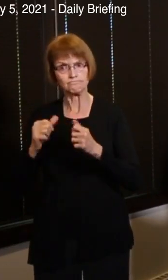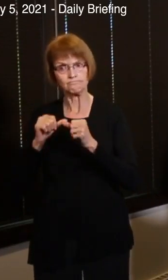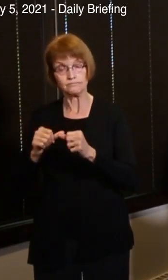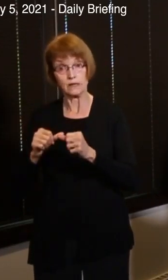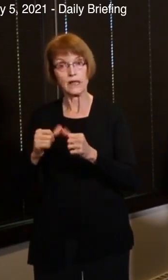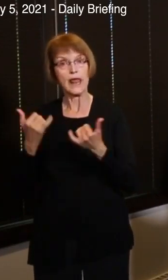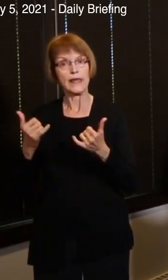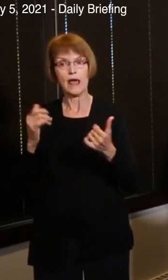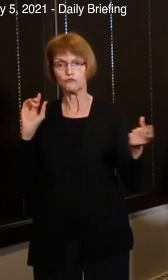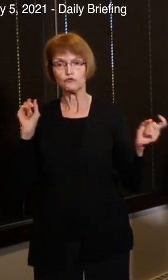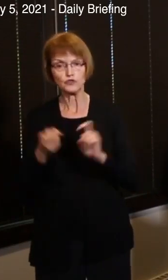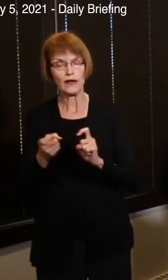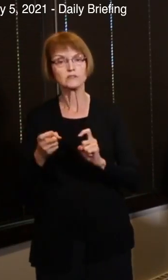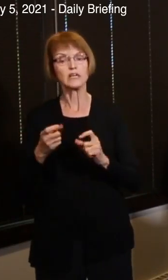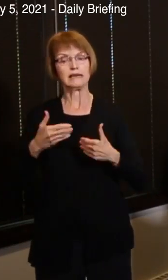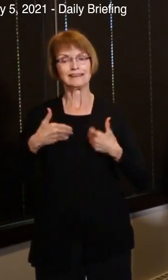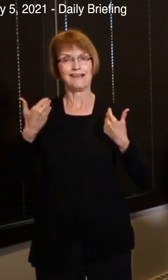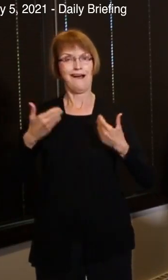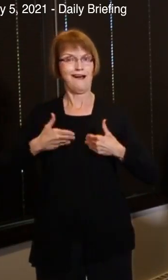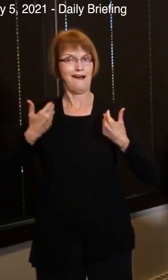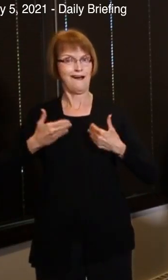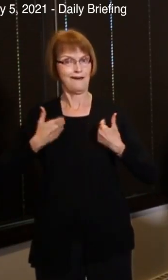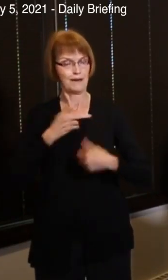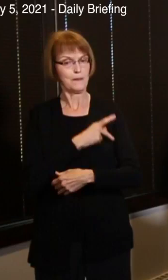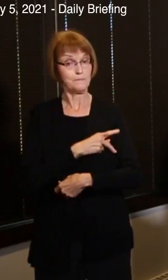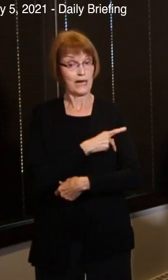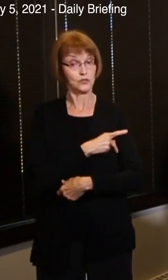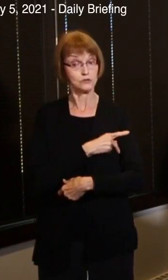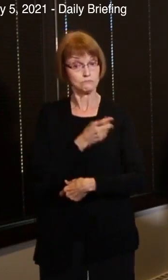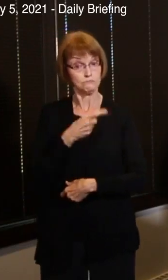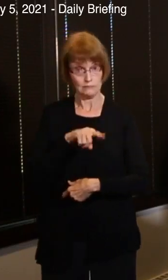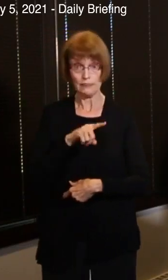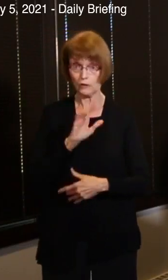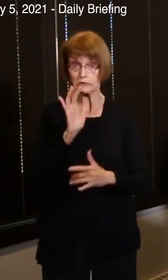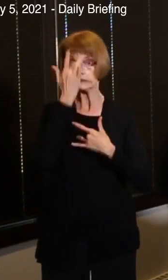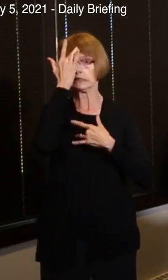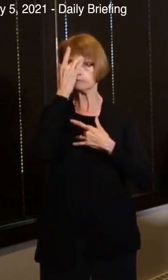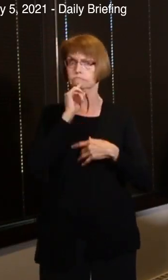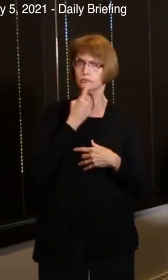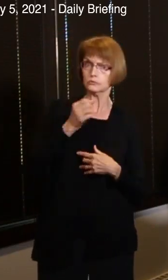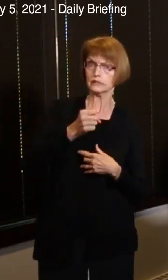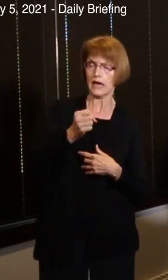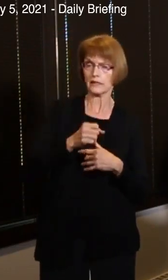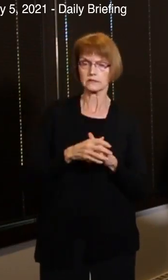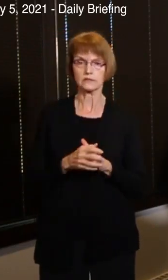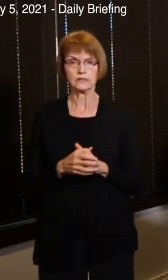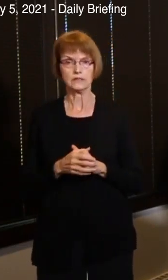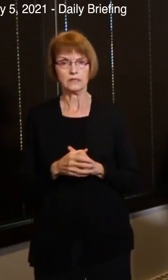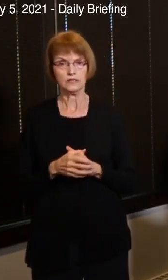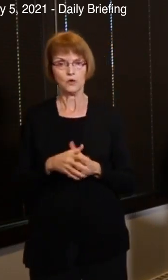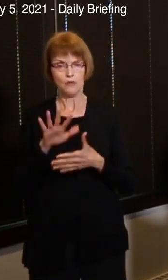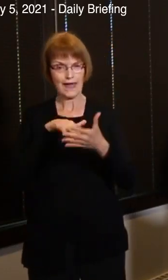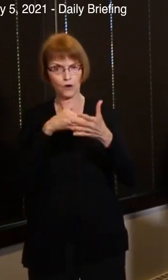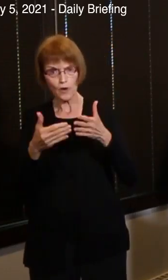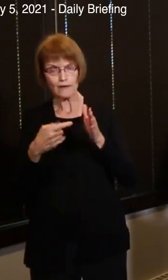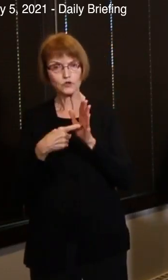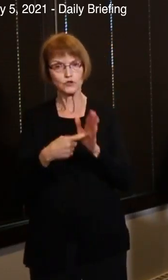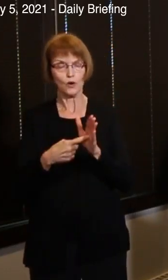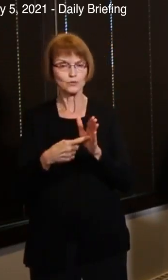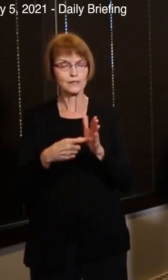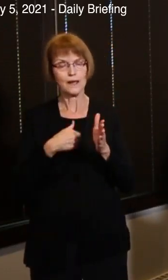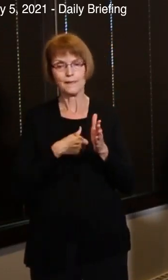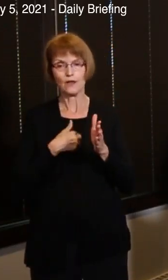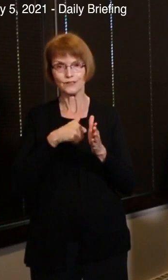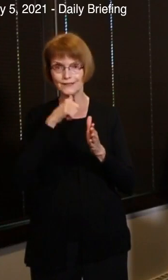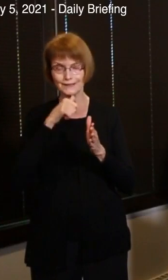patients who are still getting very sick from COVID. And you can follow the change on this graph, and apologize it's not